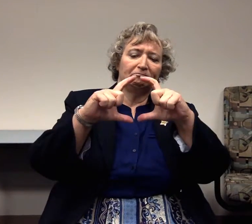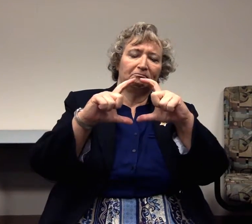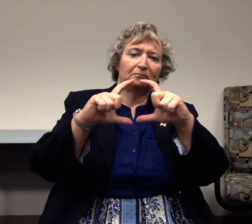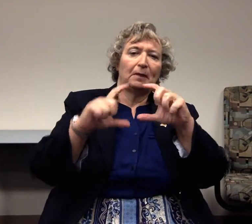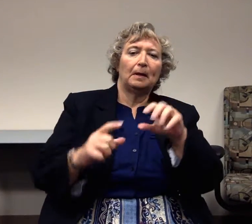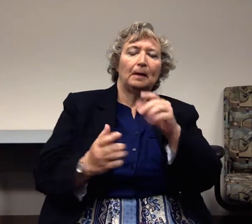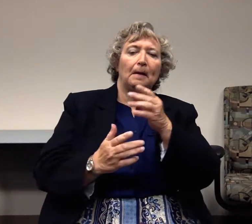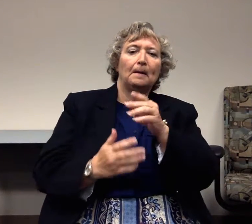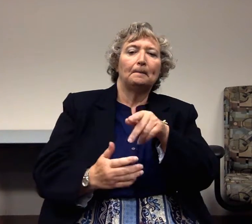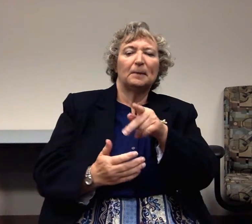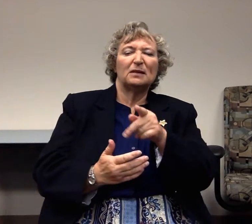This graph divided into